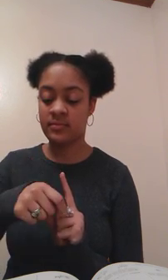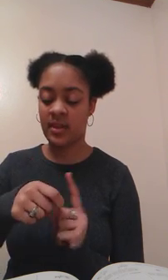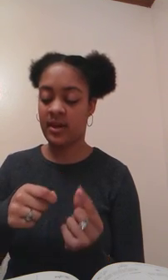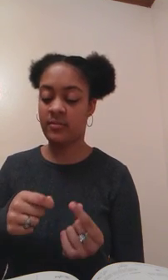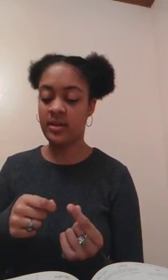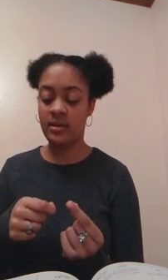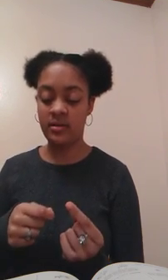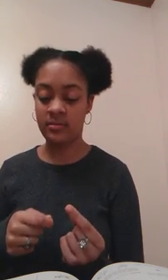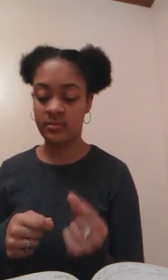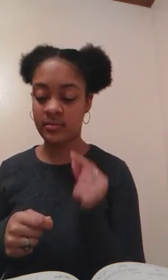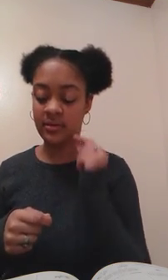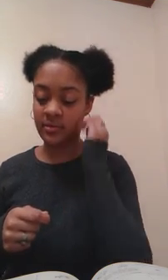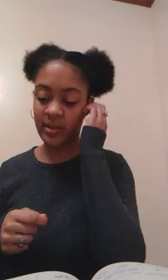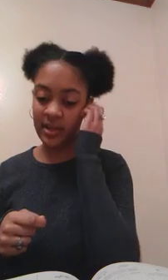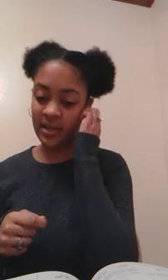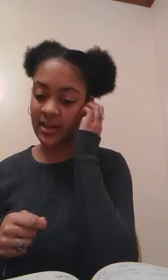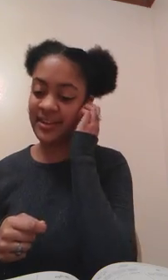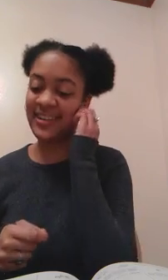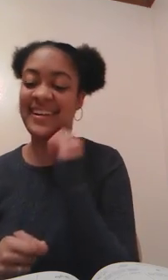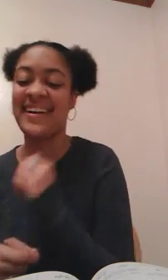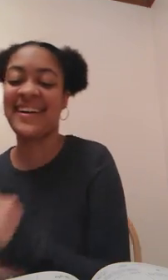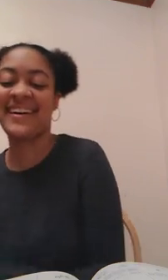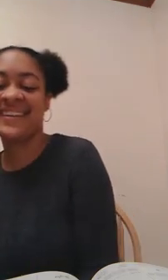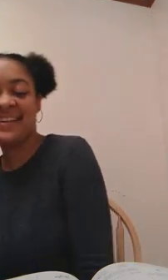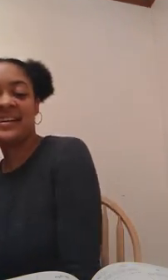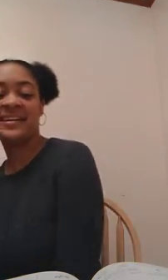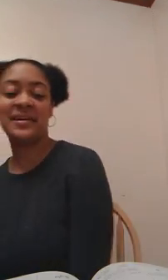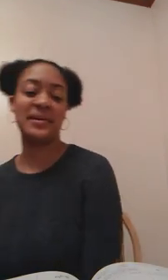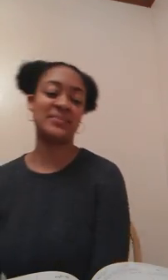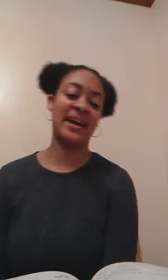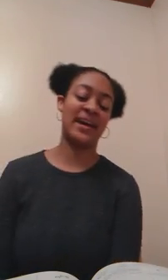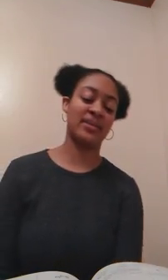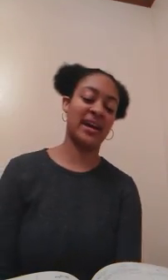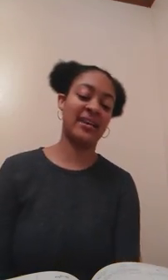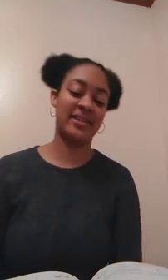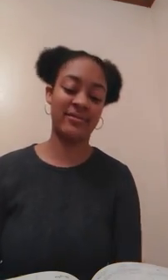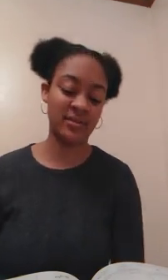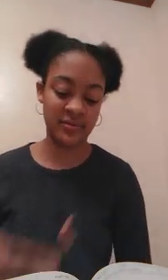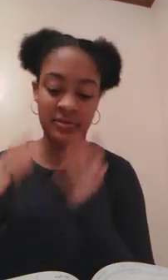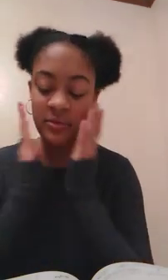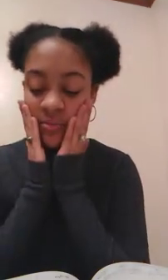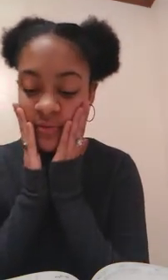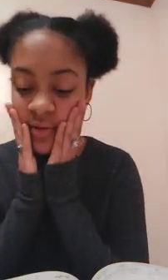I don't really know. I don't completely get it. I know that's bad, but I have never looked for this word before.